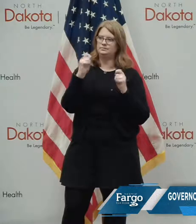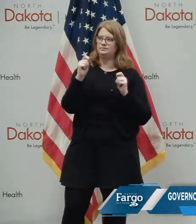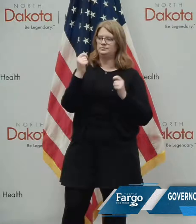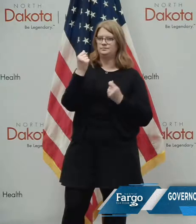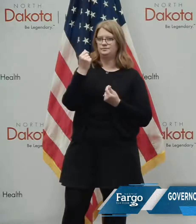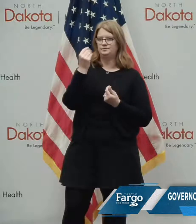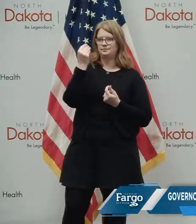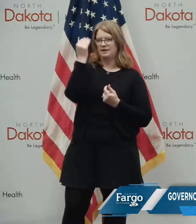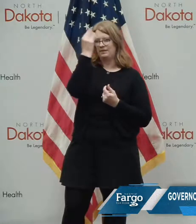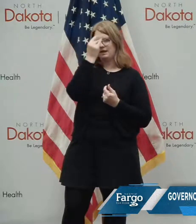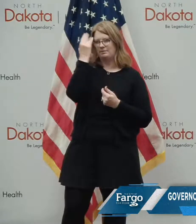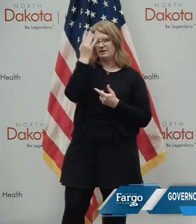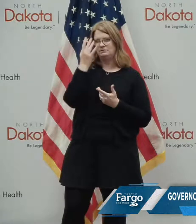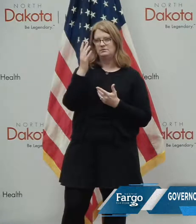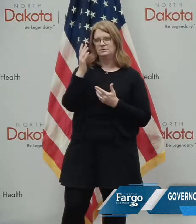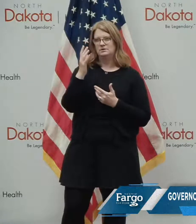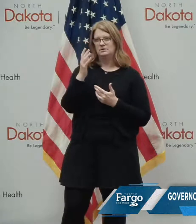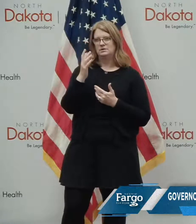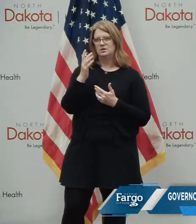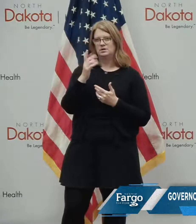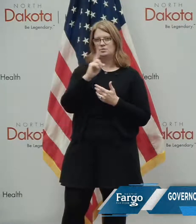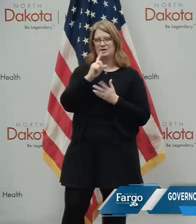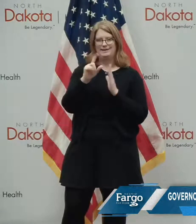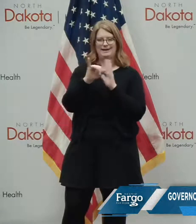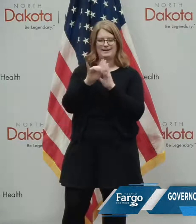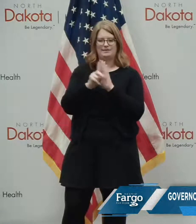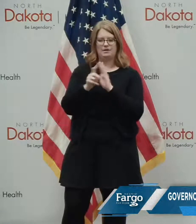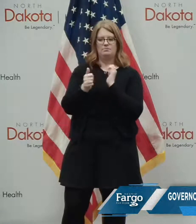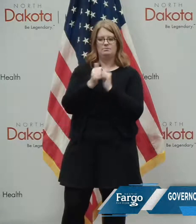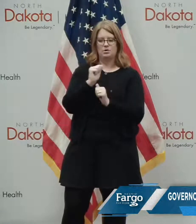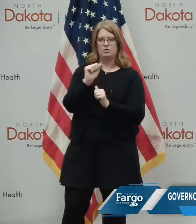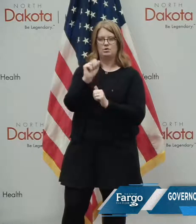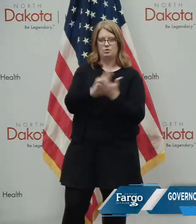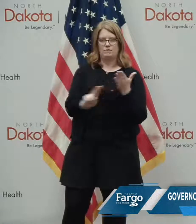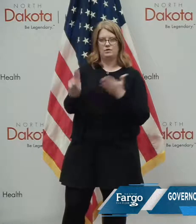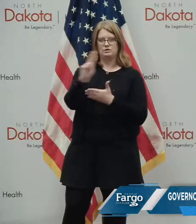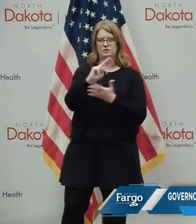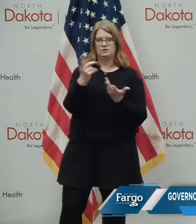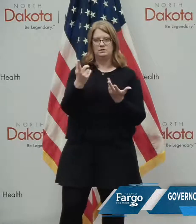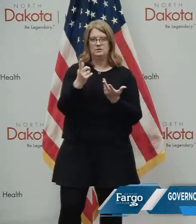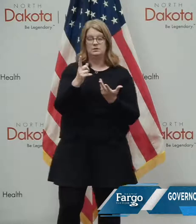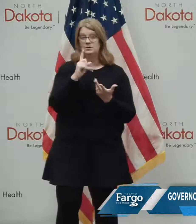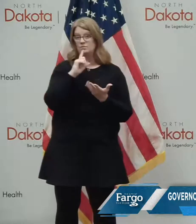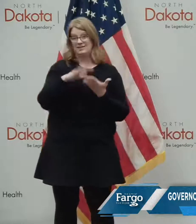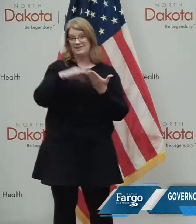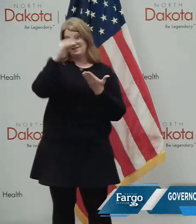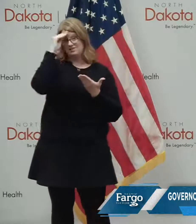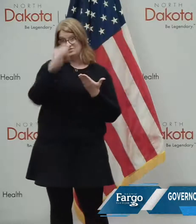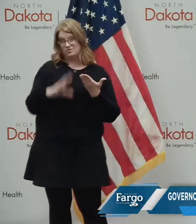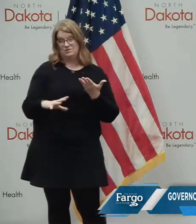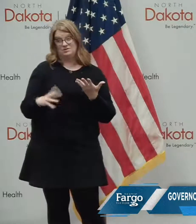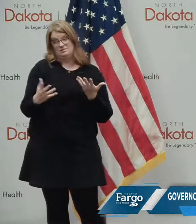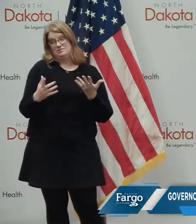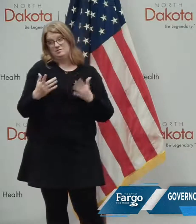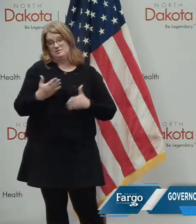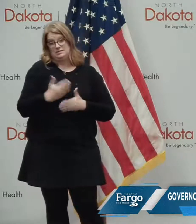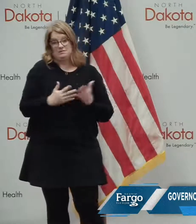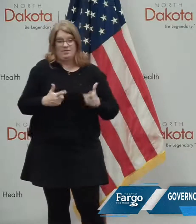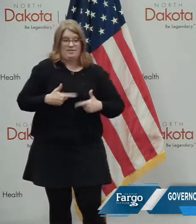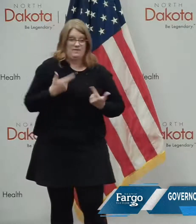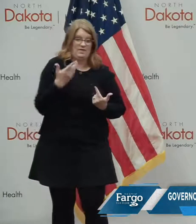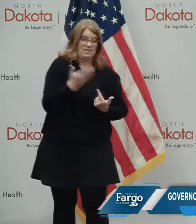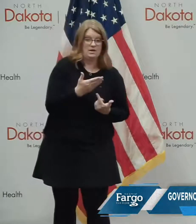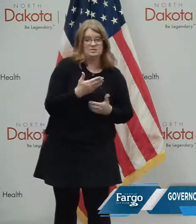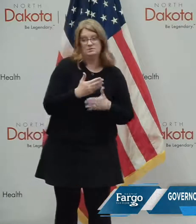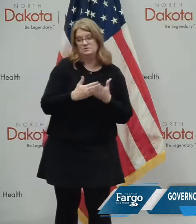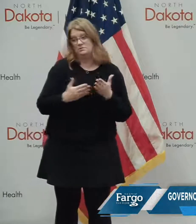by university per se, because we've got students of all ages these days, and some of them are living on campus, some are living off